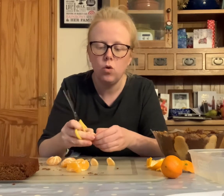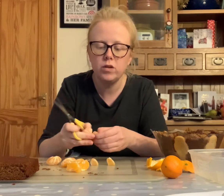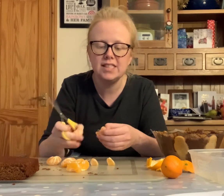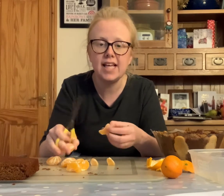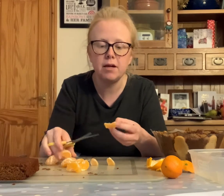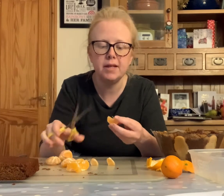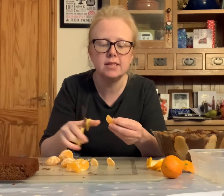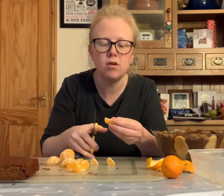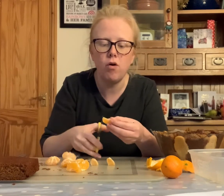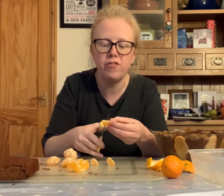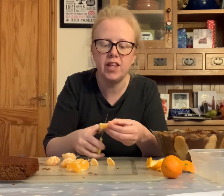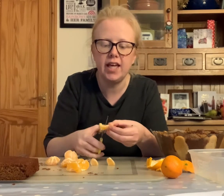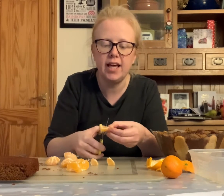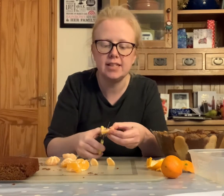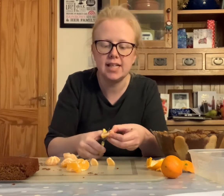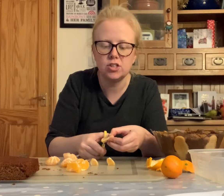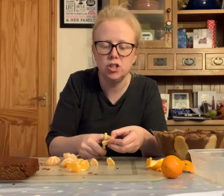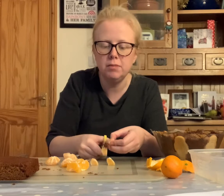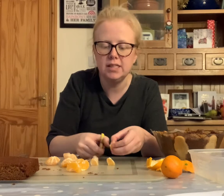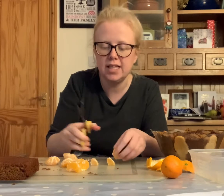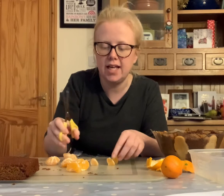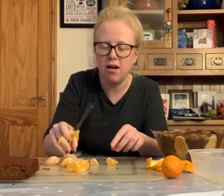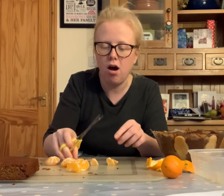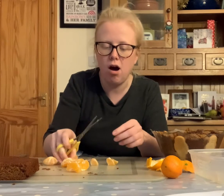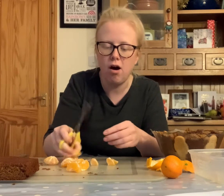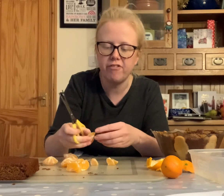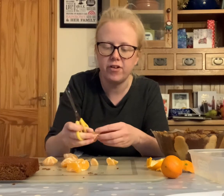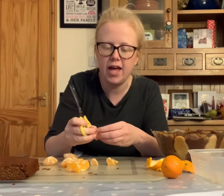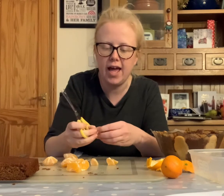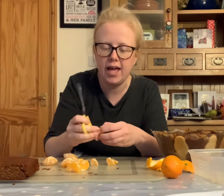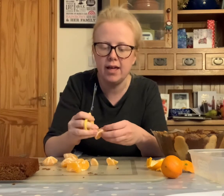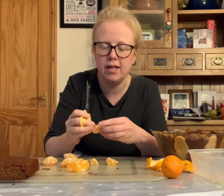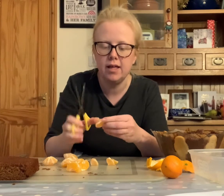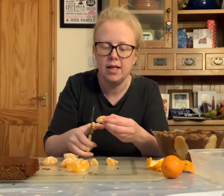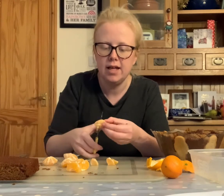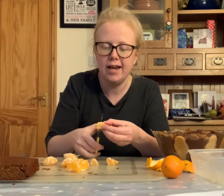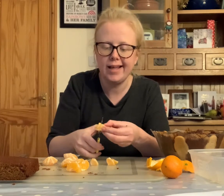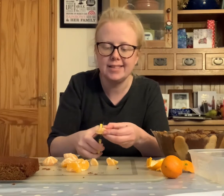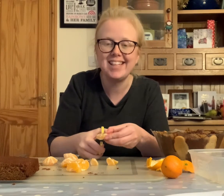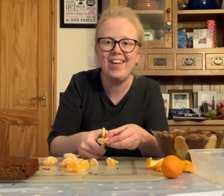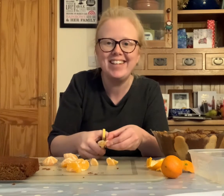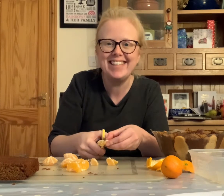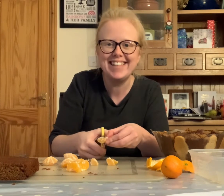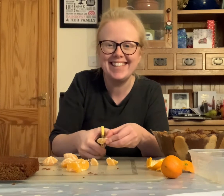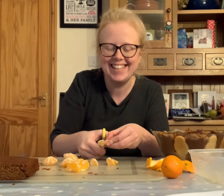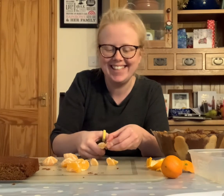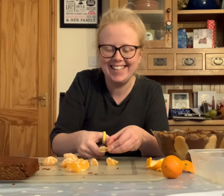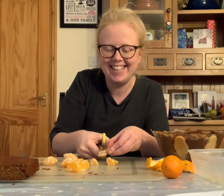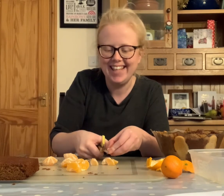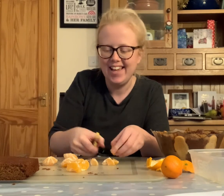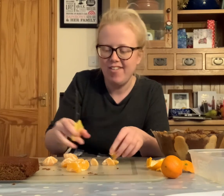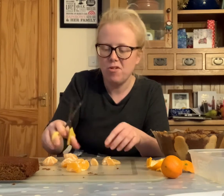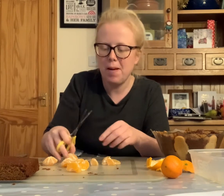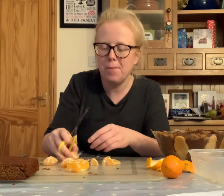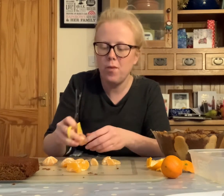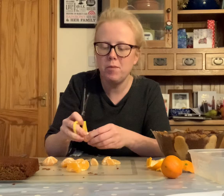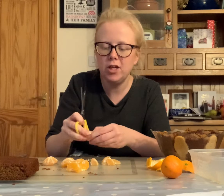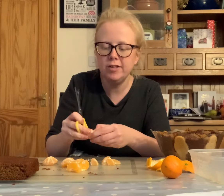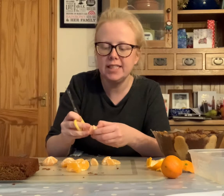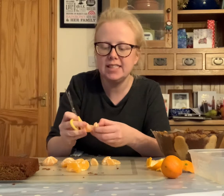the segments of the satsumas in half, okay? Like so. Remember, when we're using